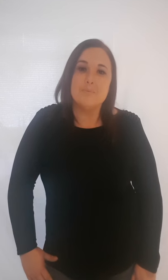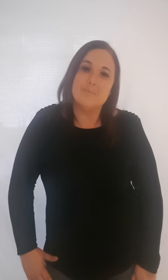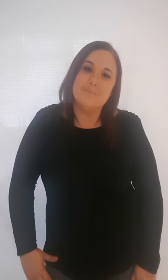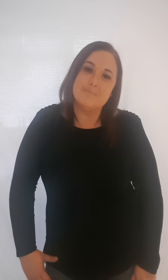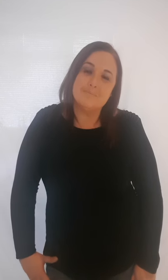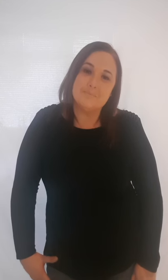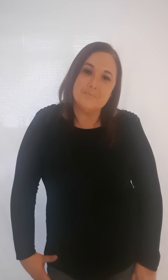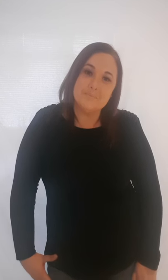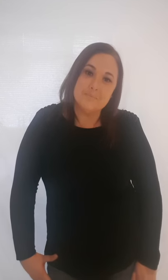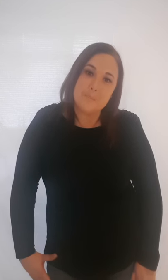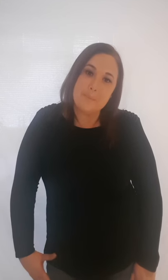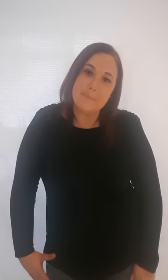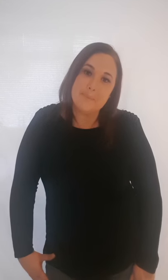I will One